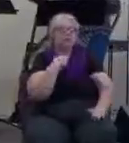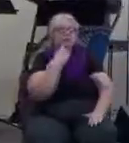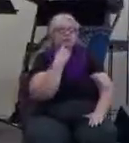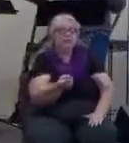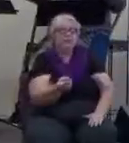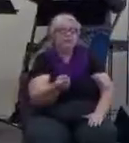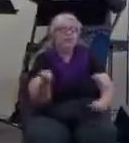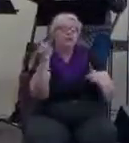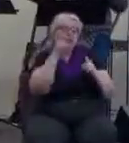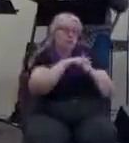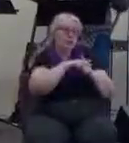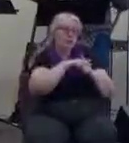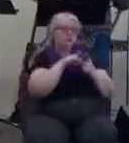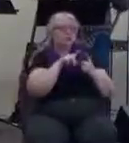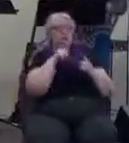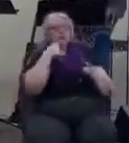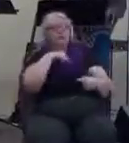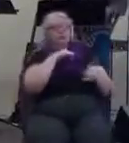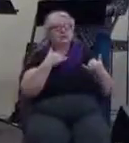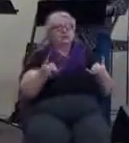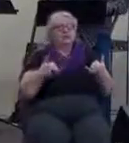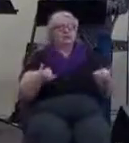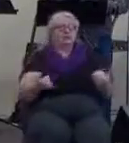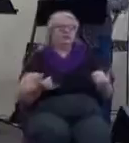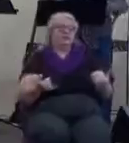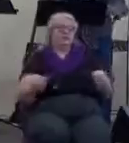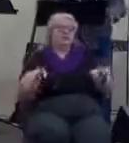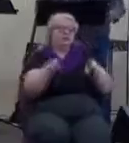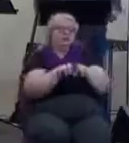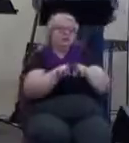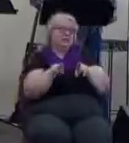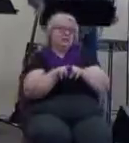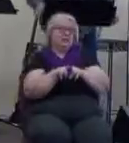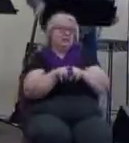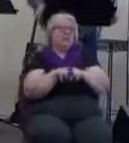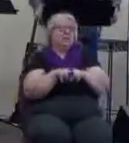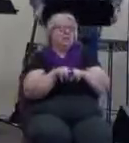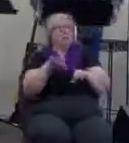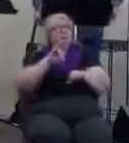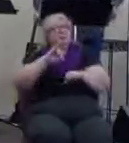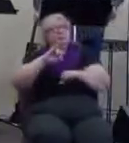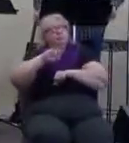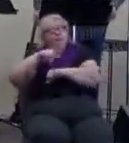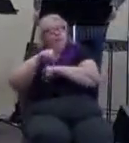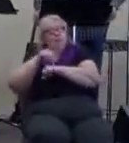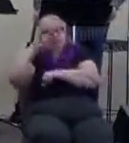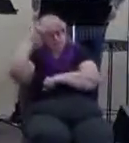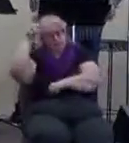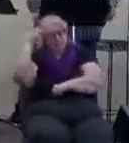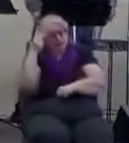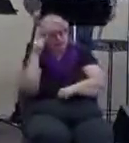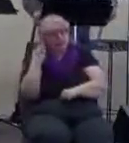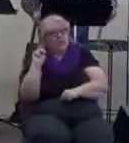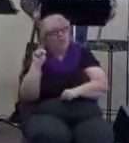it applies to us today just like it did to Peter and John then and the new congregation.